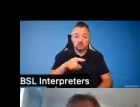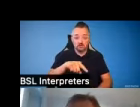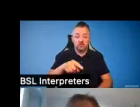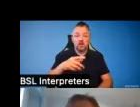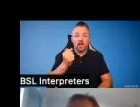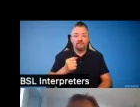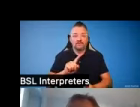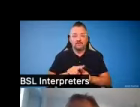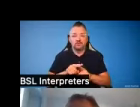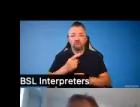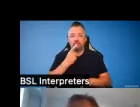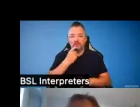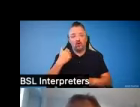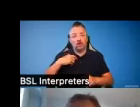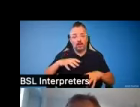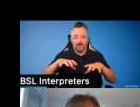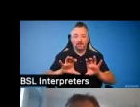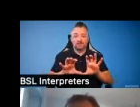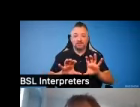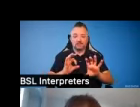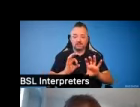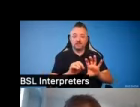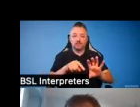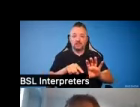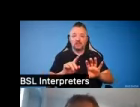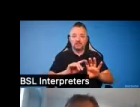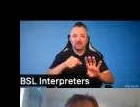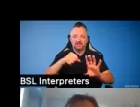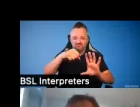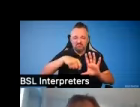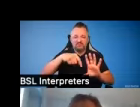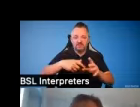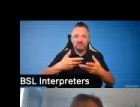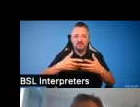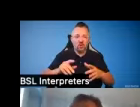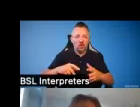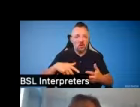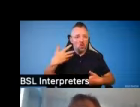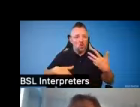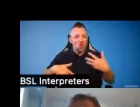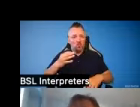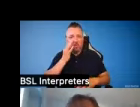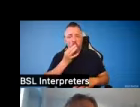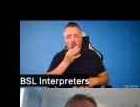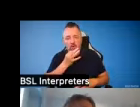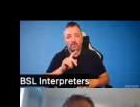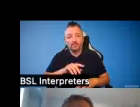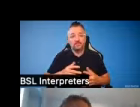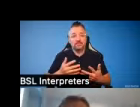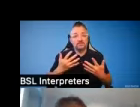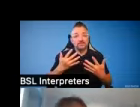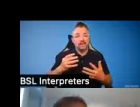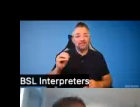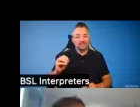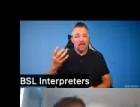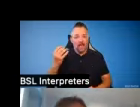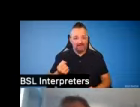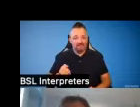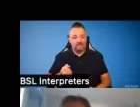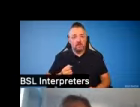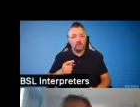inflammation of the anus and rectum, so maybe some discharge and significant pain, and about 10%, that's what they present with. Nearly